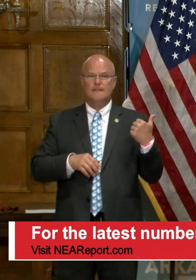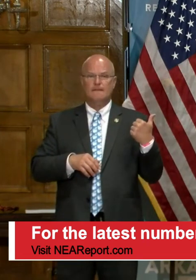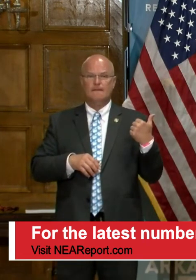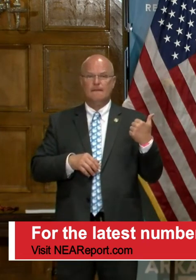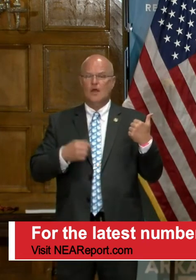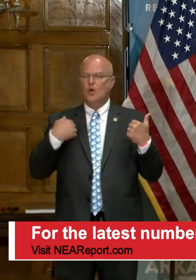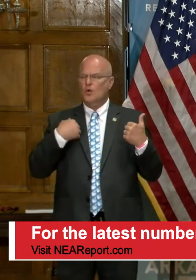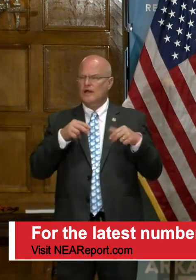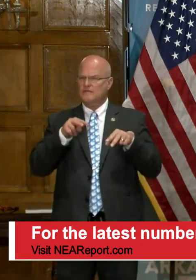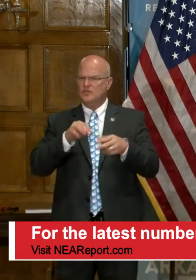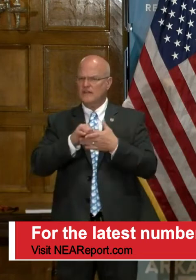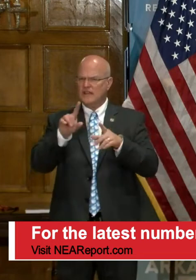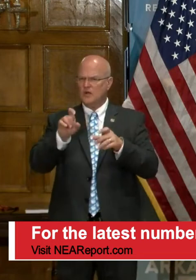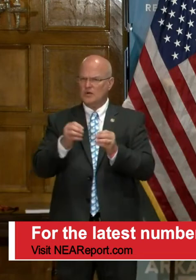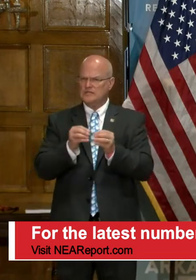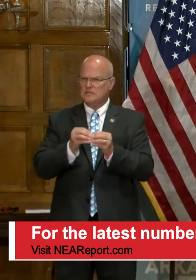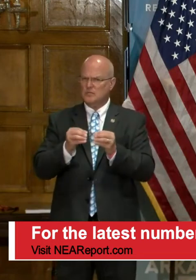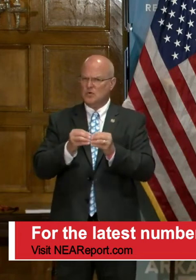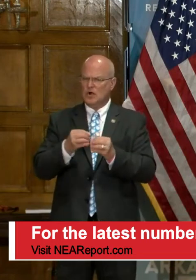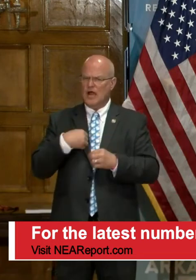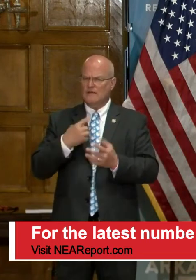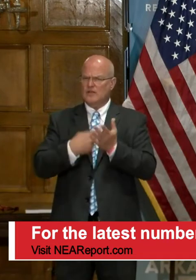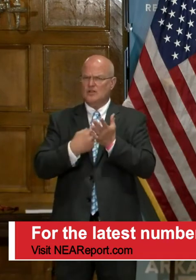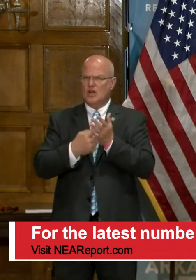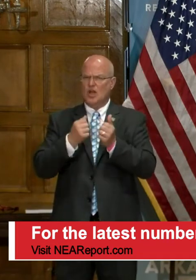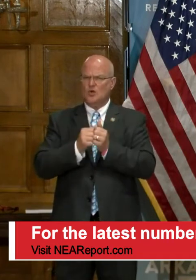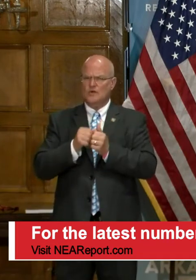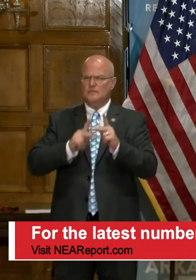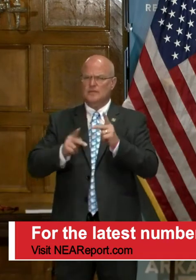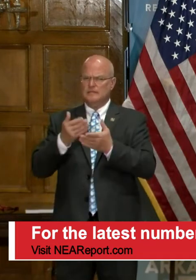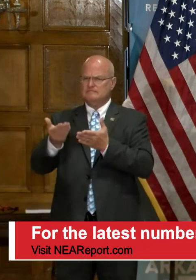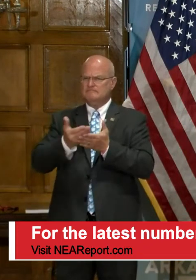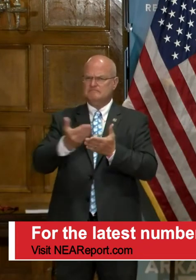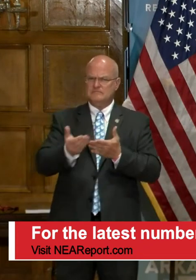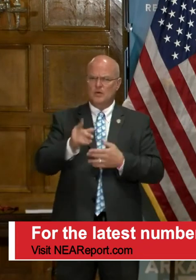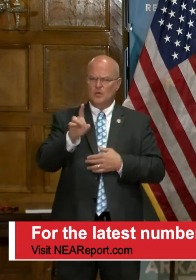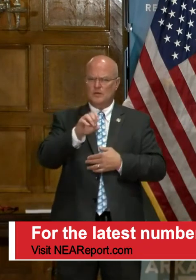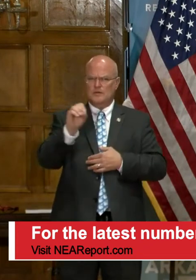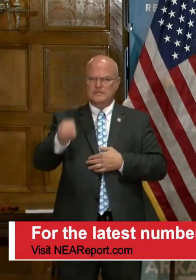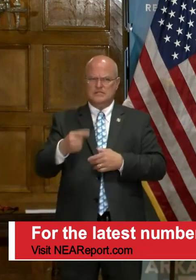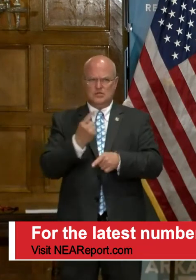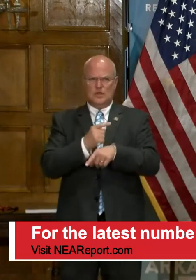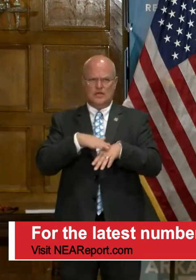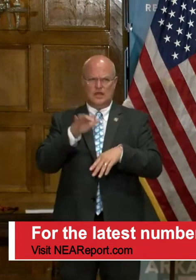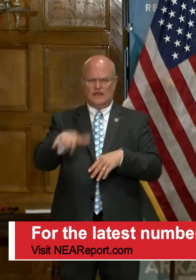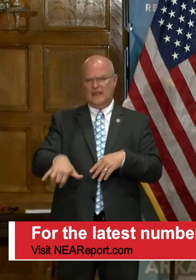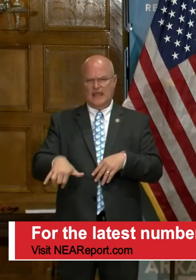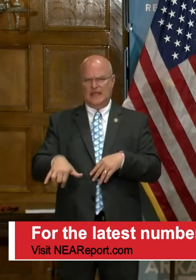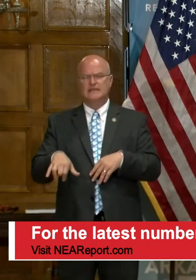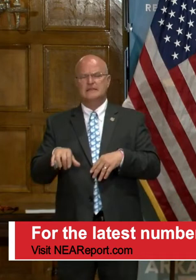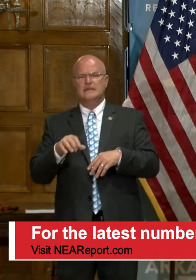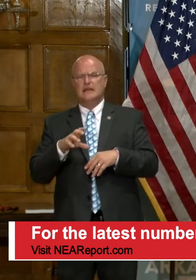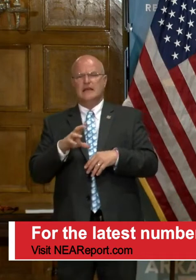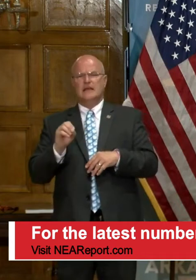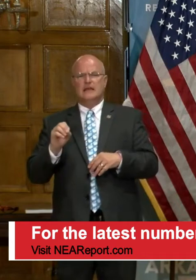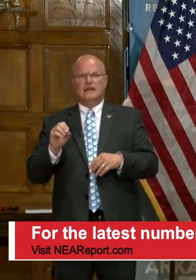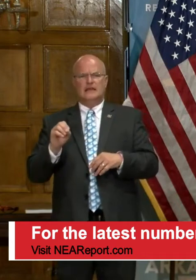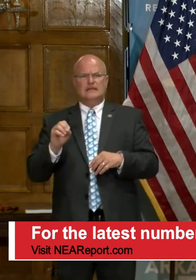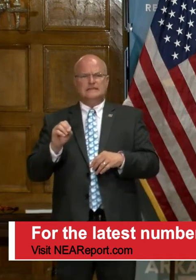I would have to look into that question more. I'd have to talk to all the procurement people to be 100% correct on that, and